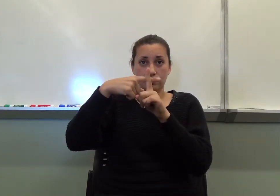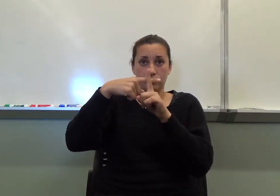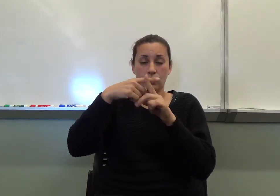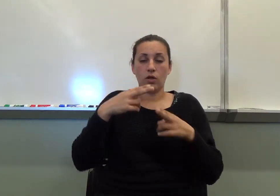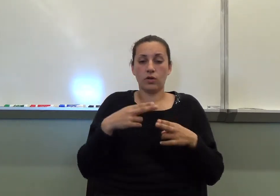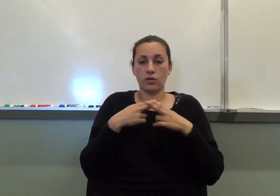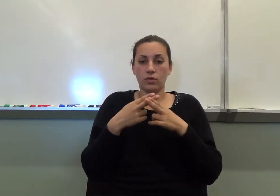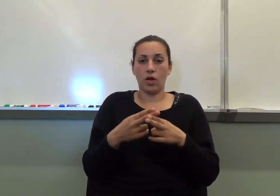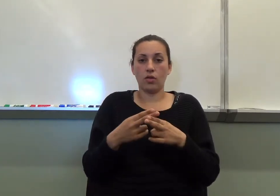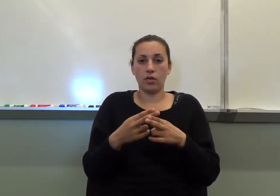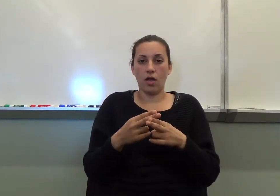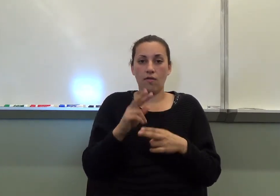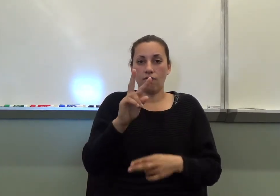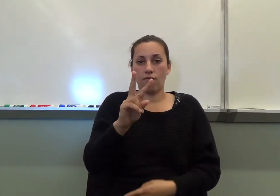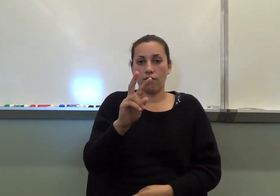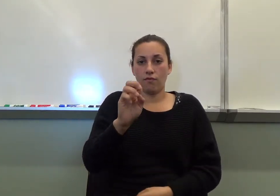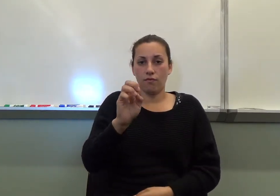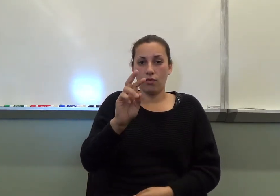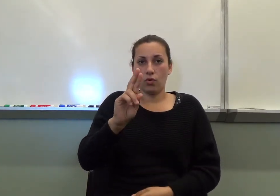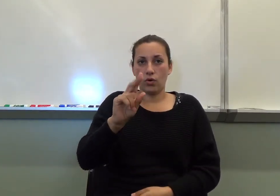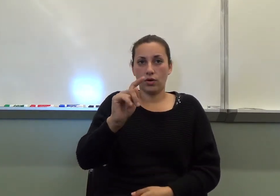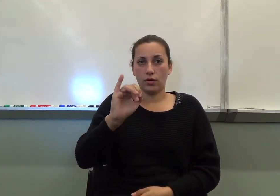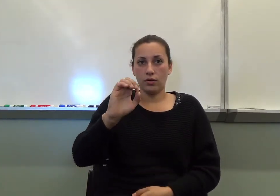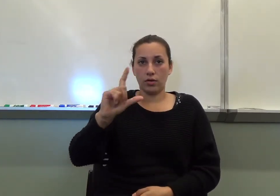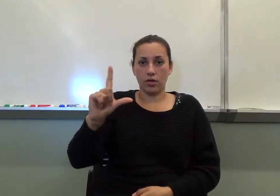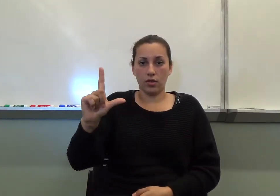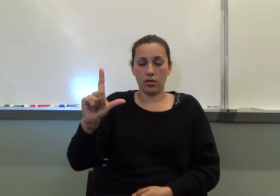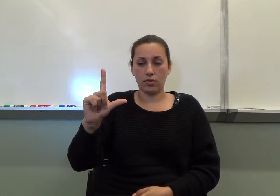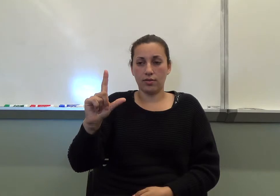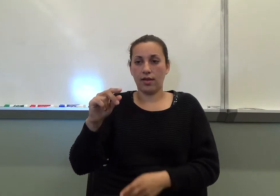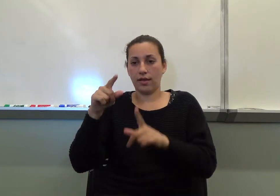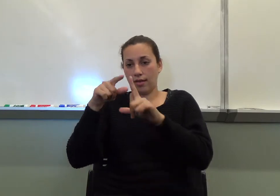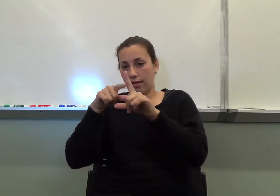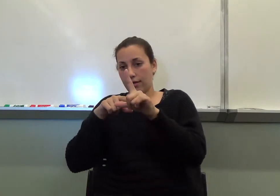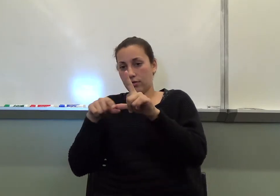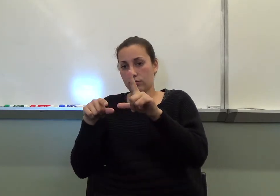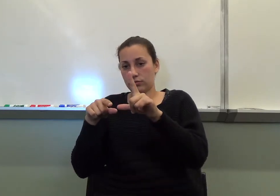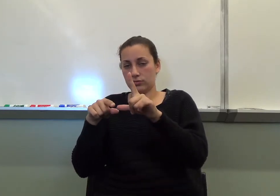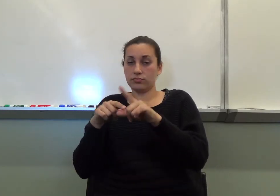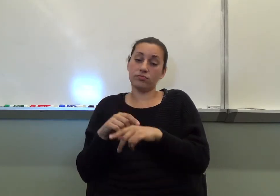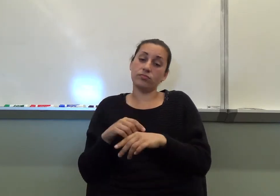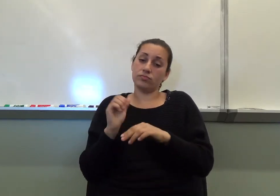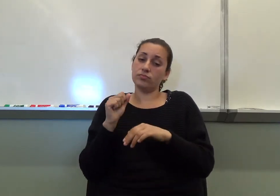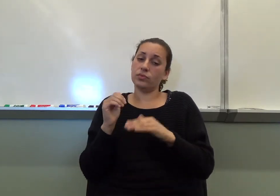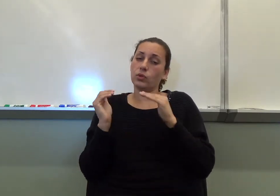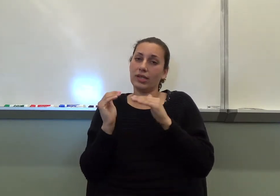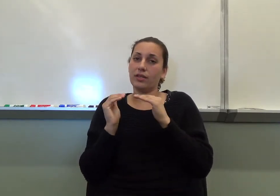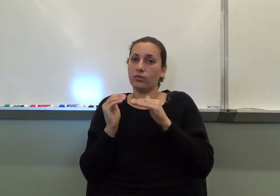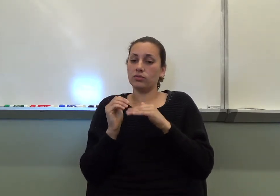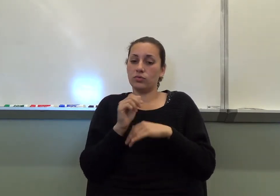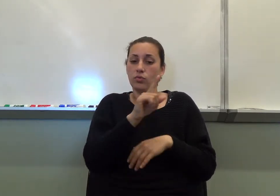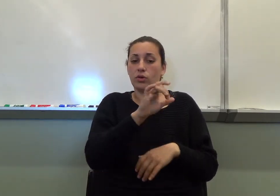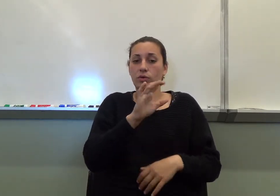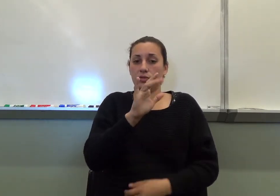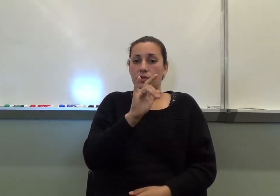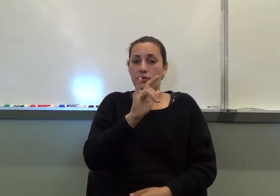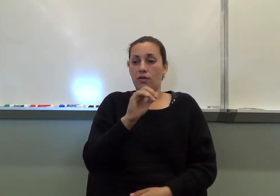just accepted without real any proof that vertical angles are equal. So this is 125 also.